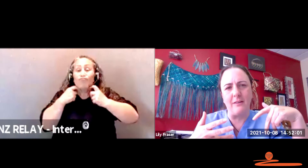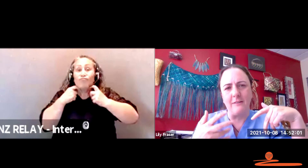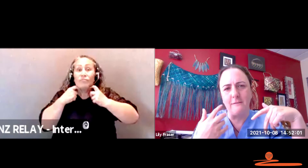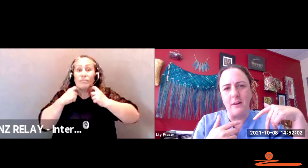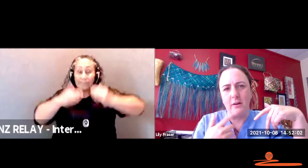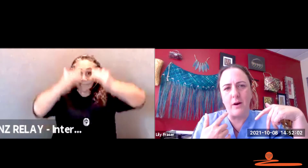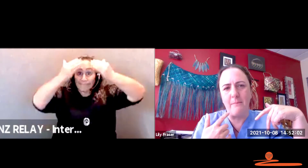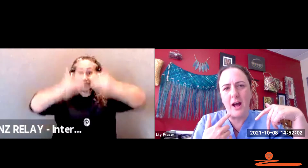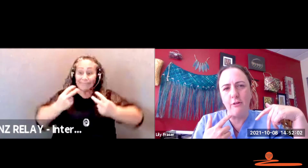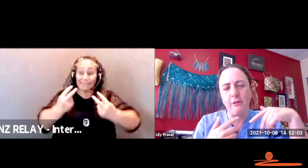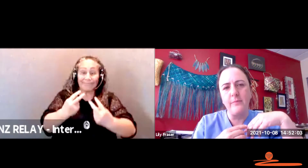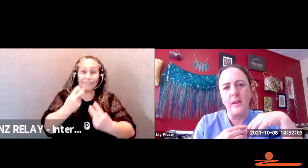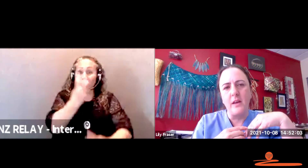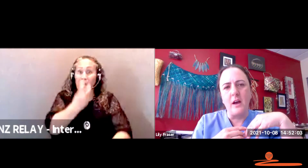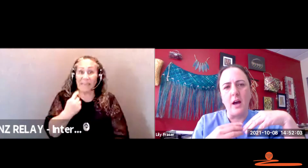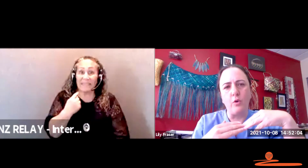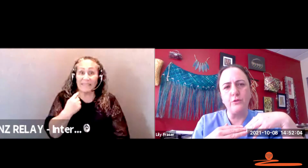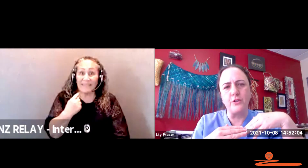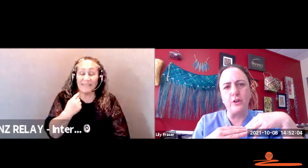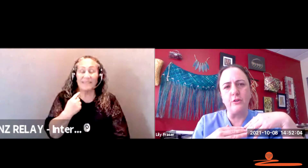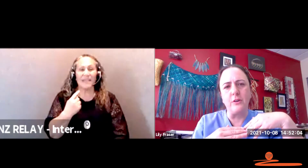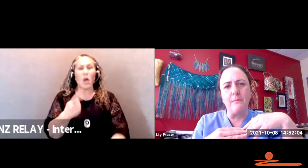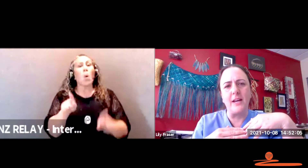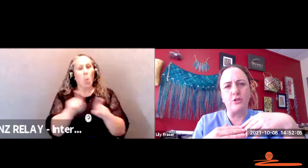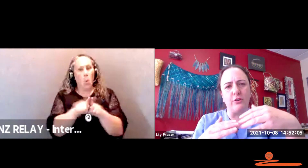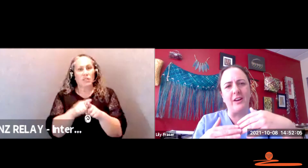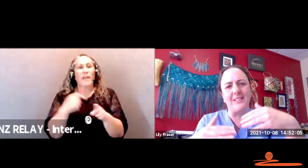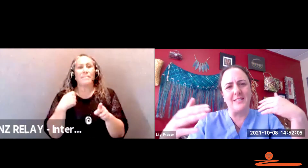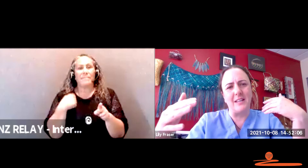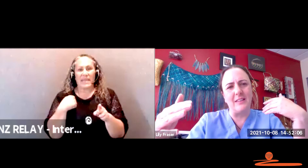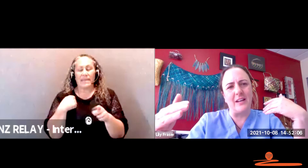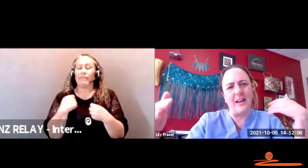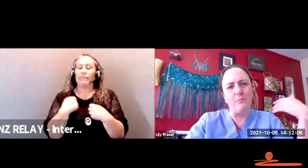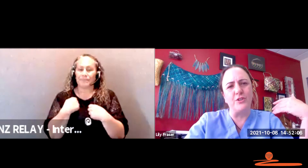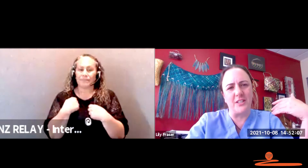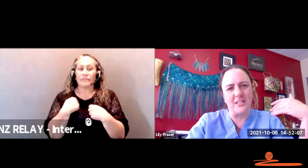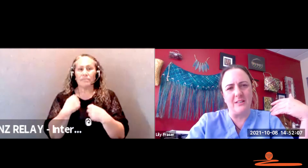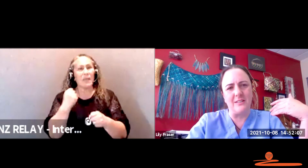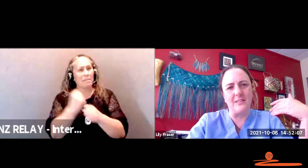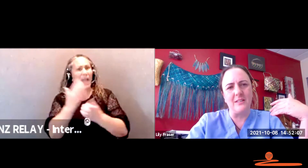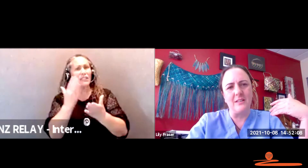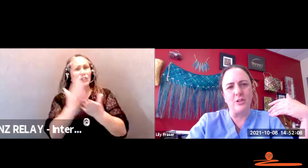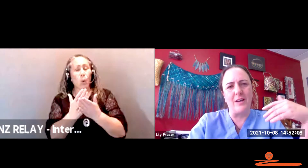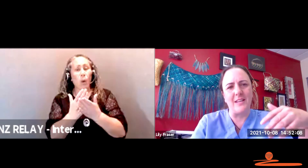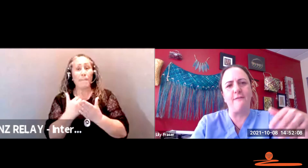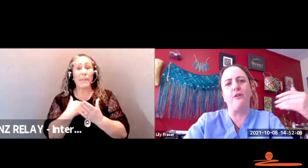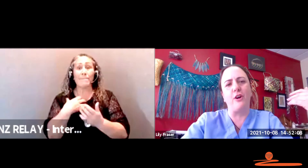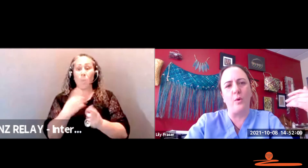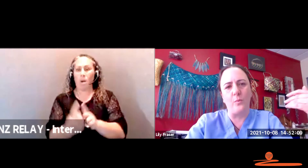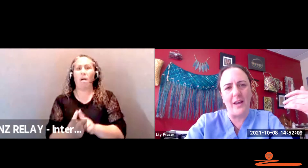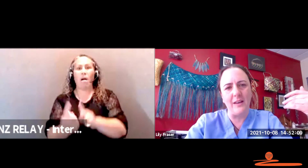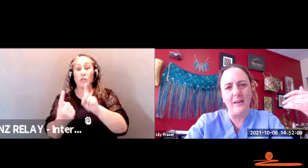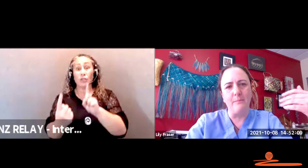my mouth. I also made sure that I had more distance. So I sat